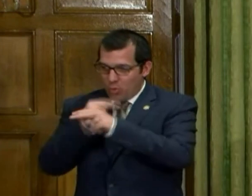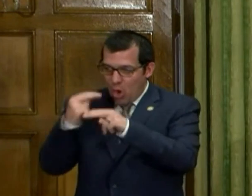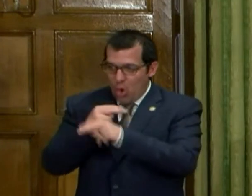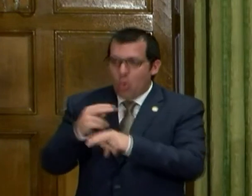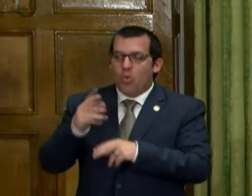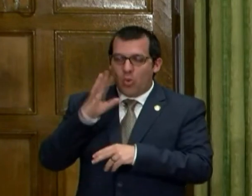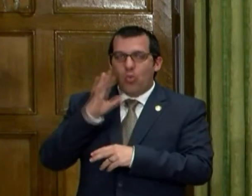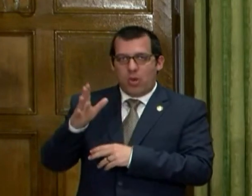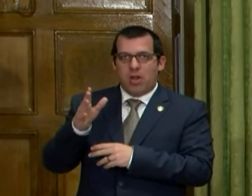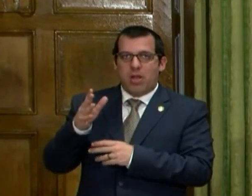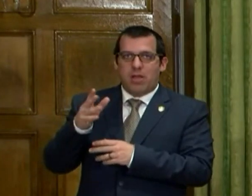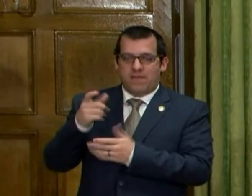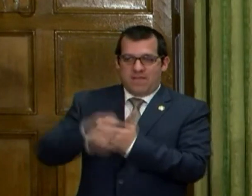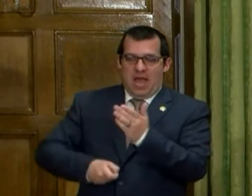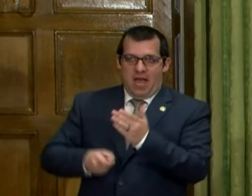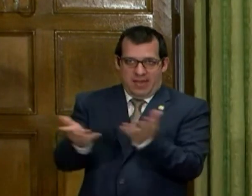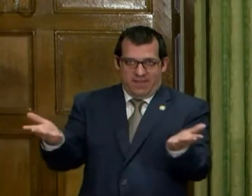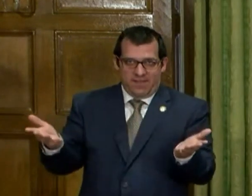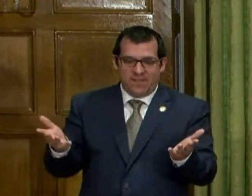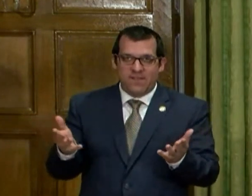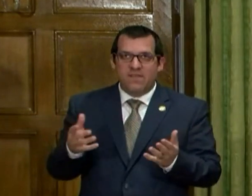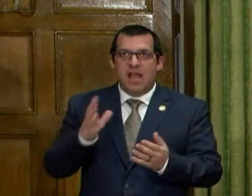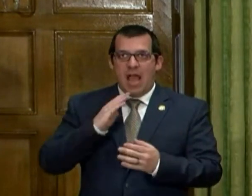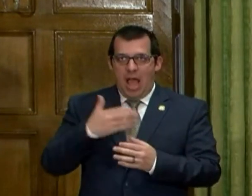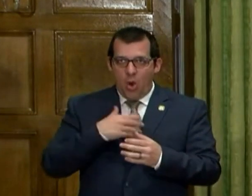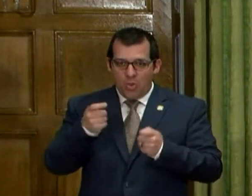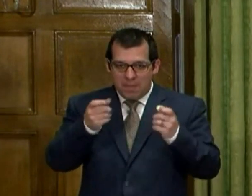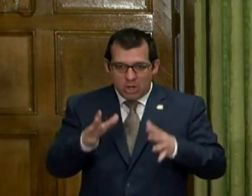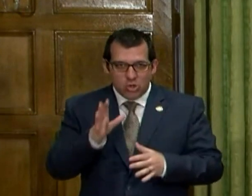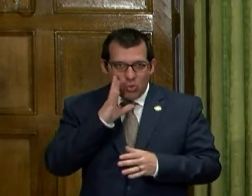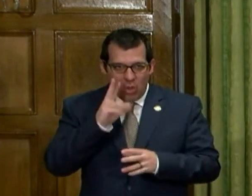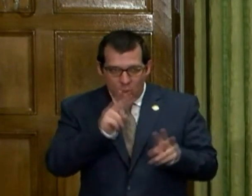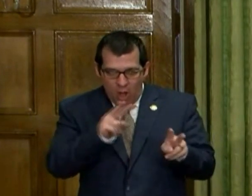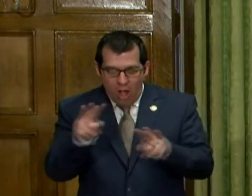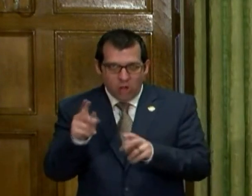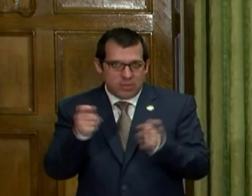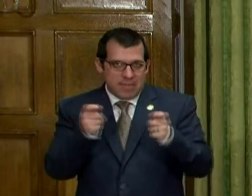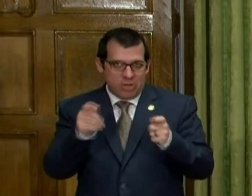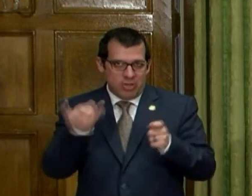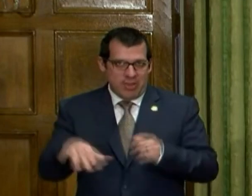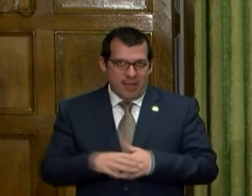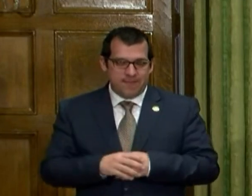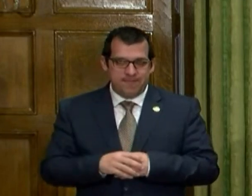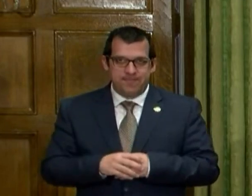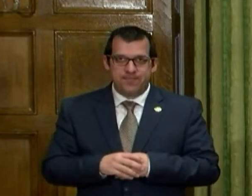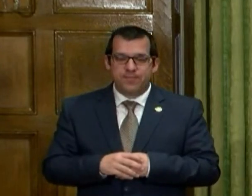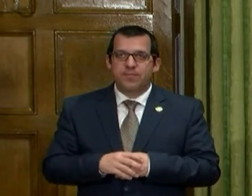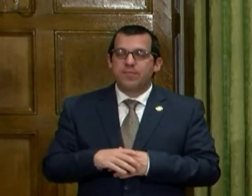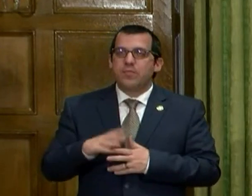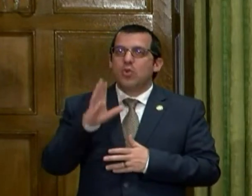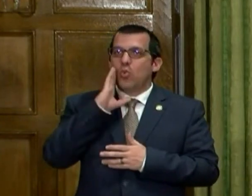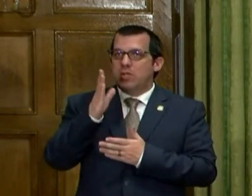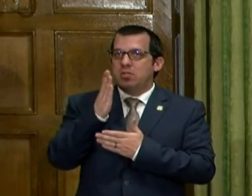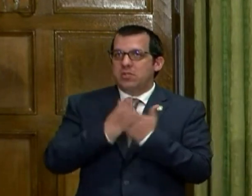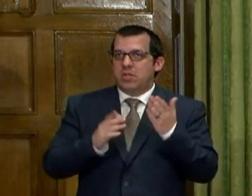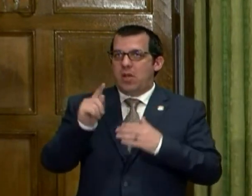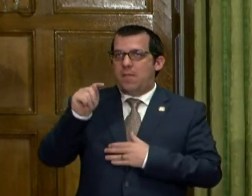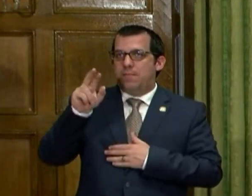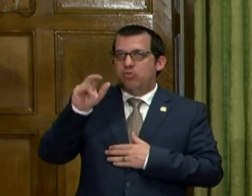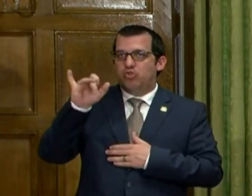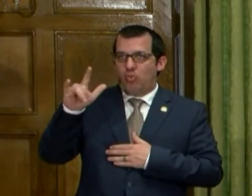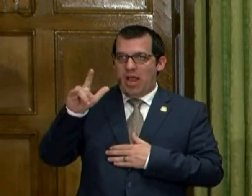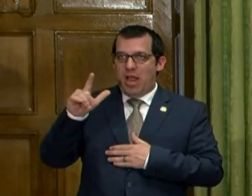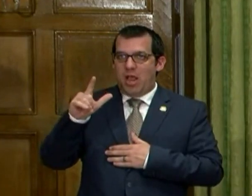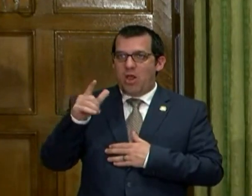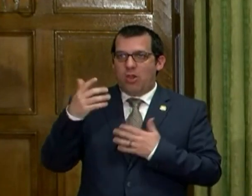our superintendents will be watching for that and managing that. We will also close some trails that are